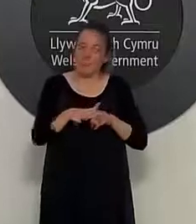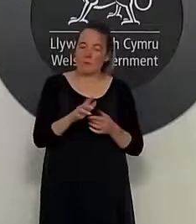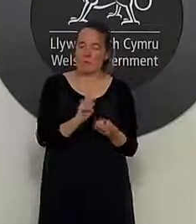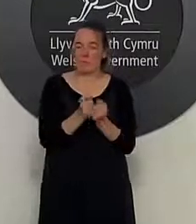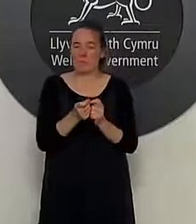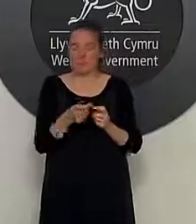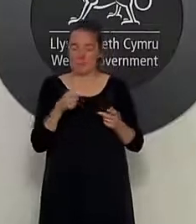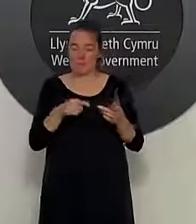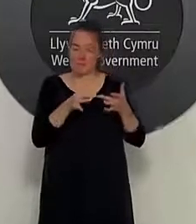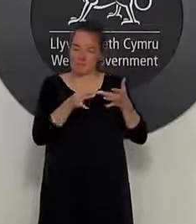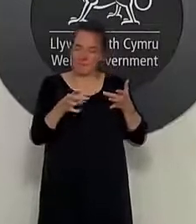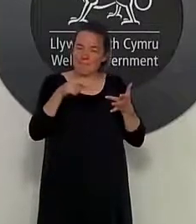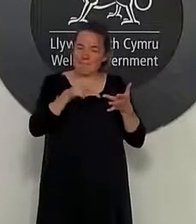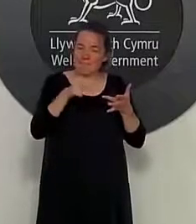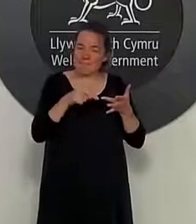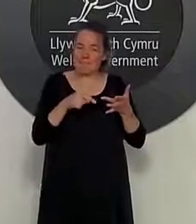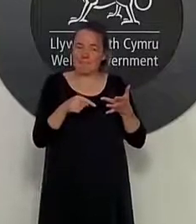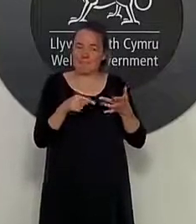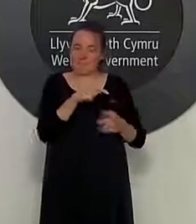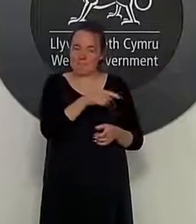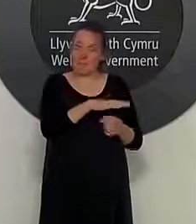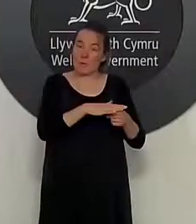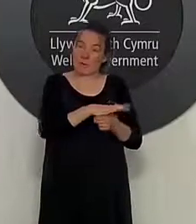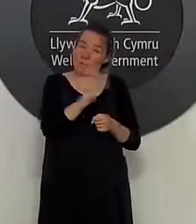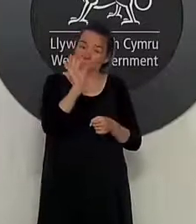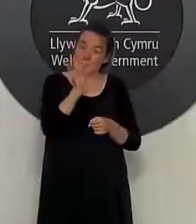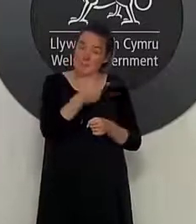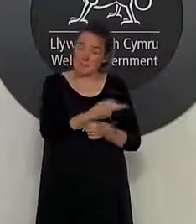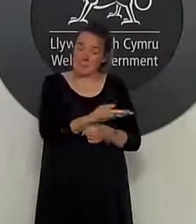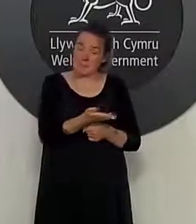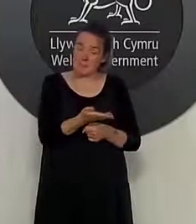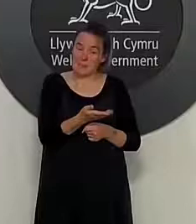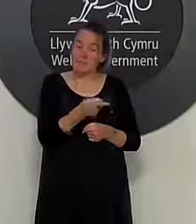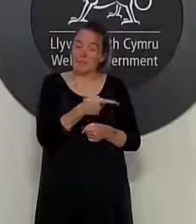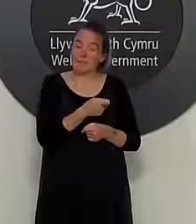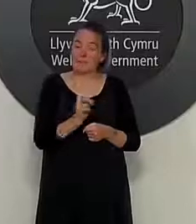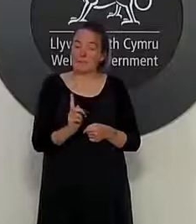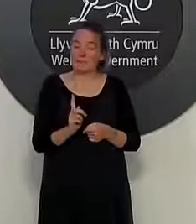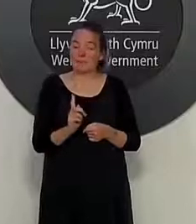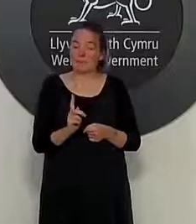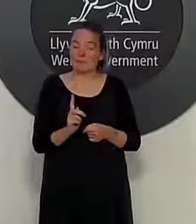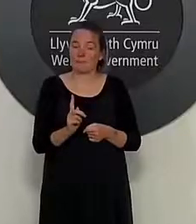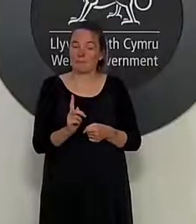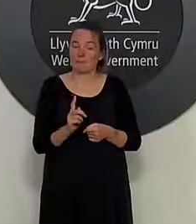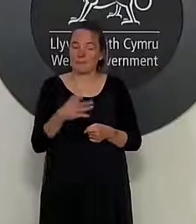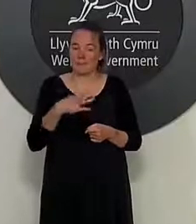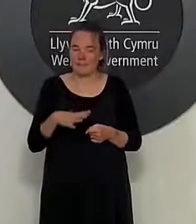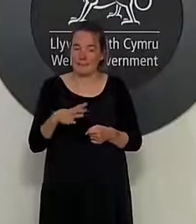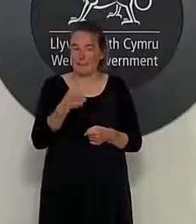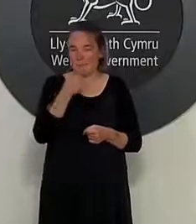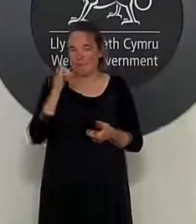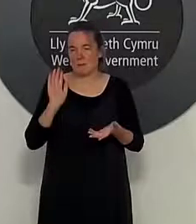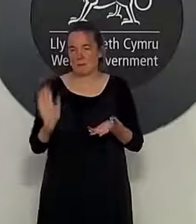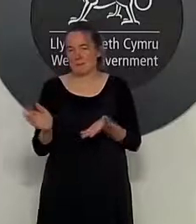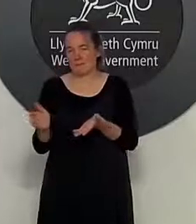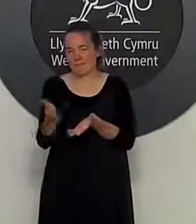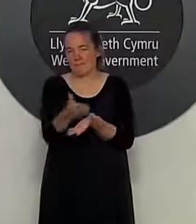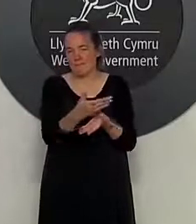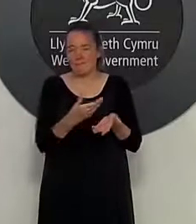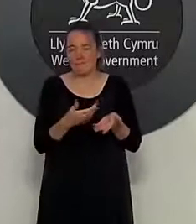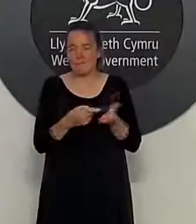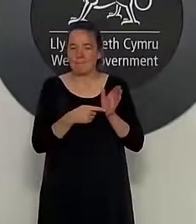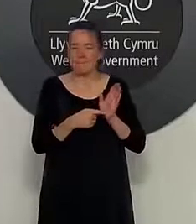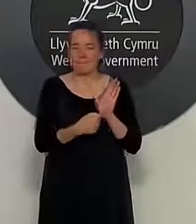this strand in the package, local authorities will need to assemble the evidence and